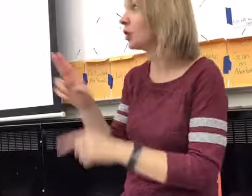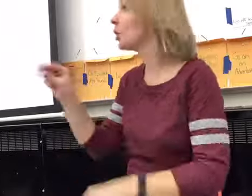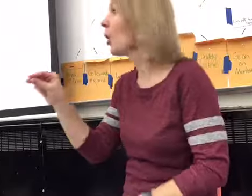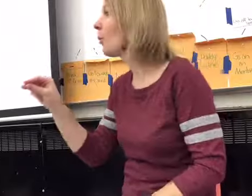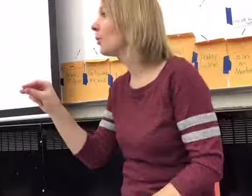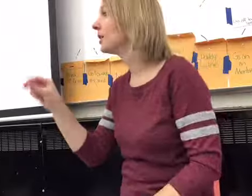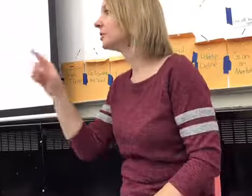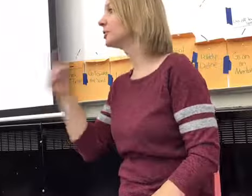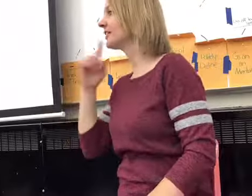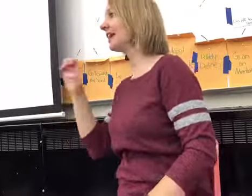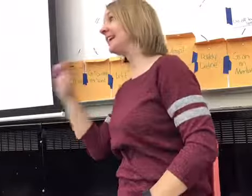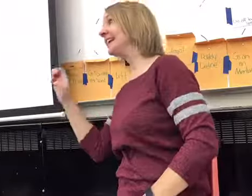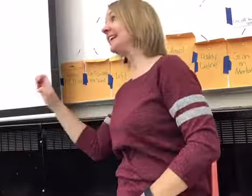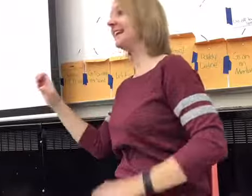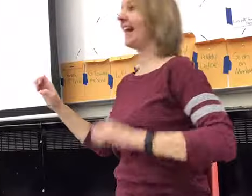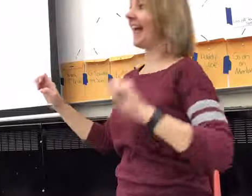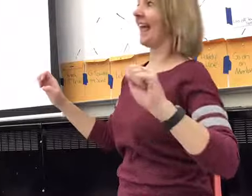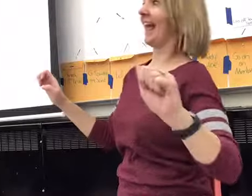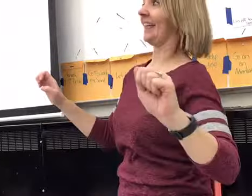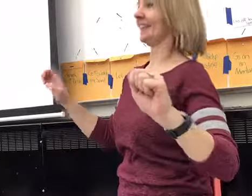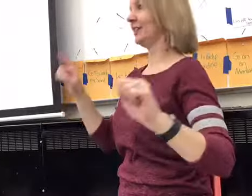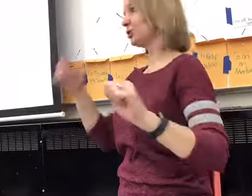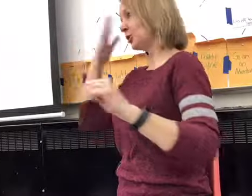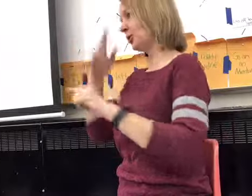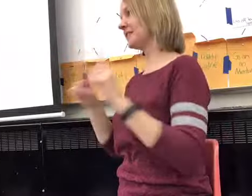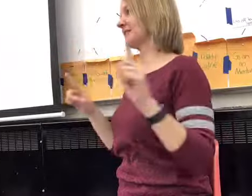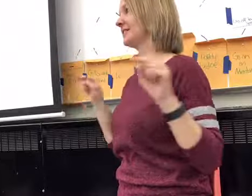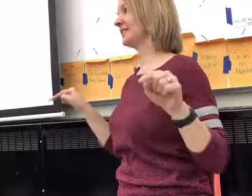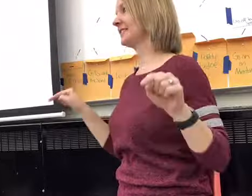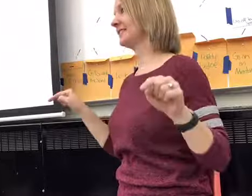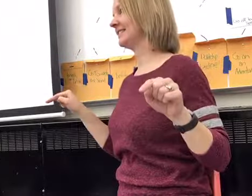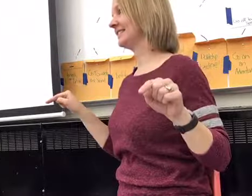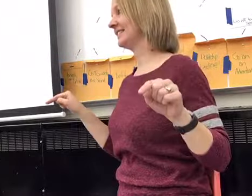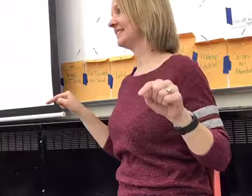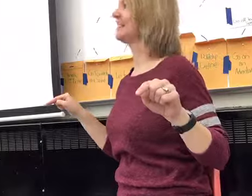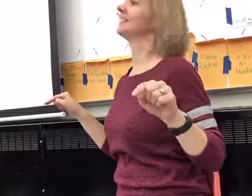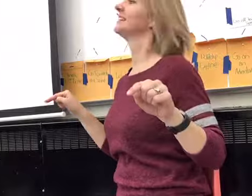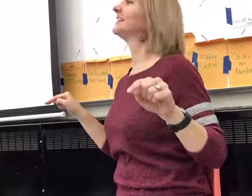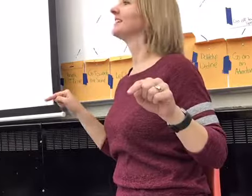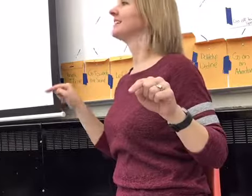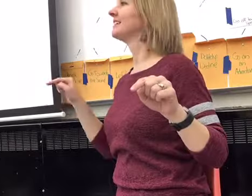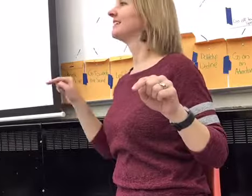gone EEAA, and you should have known the difference. Okay? So, yeah, you missed it again. I just did it again.